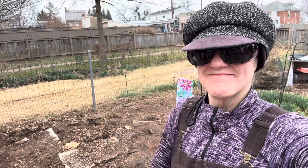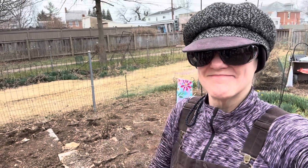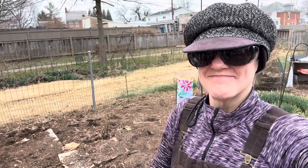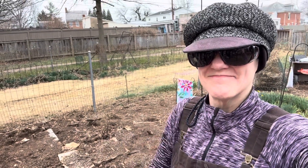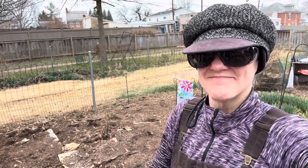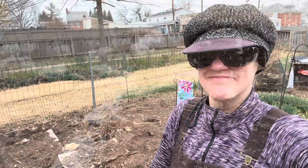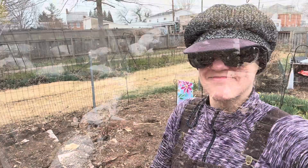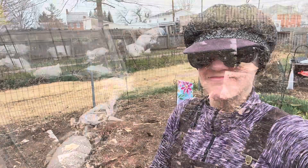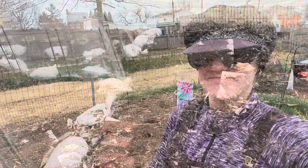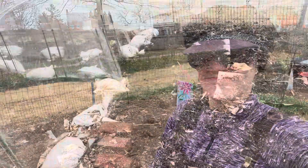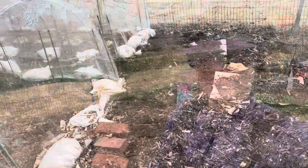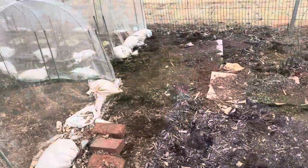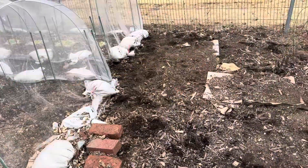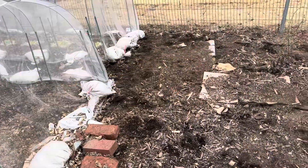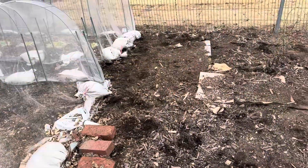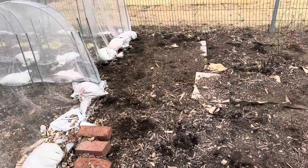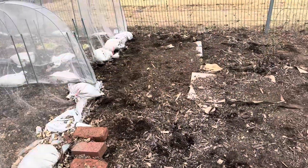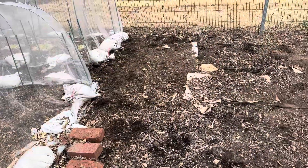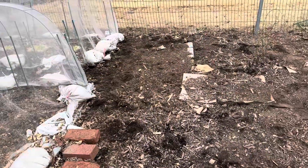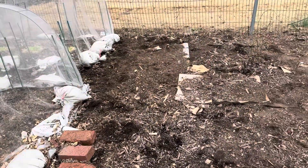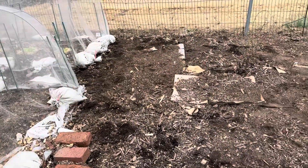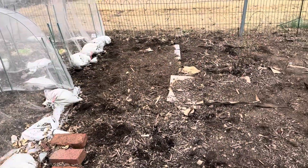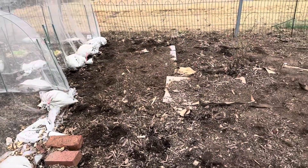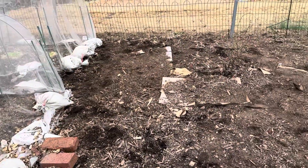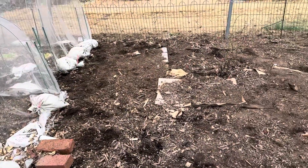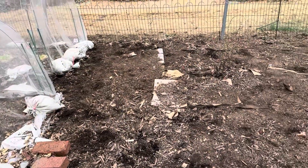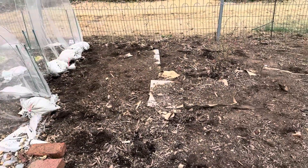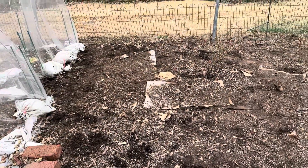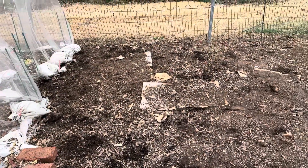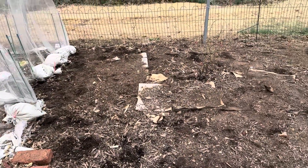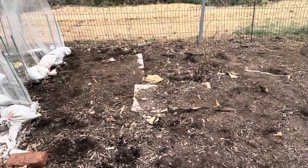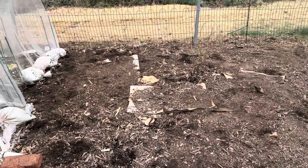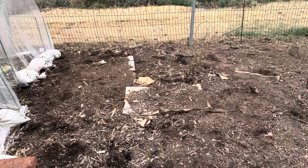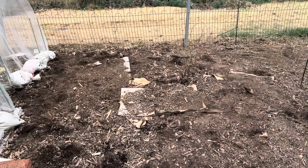good if they grow and block the blueberries.